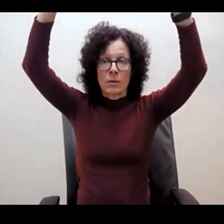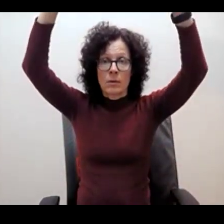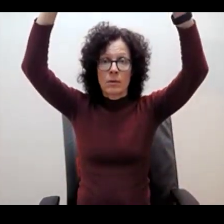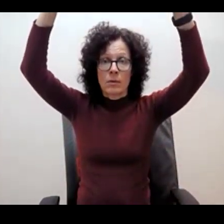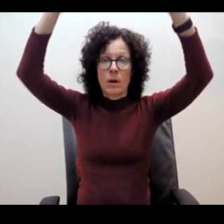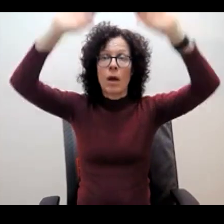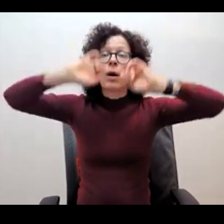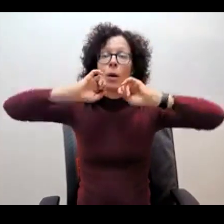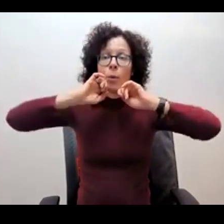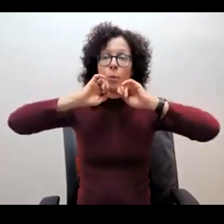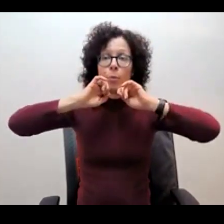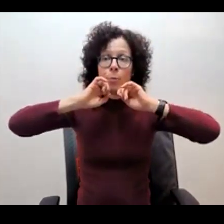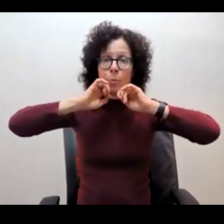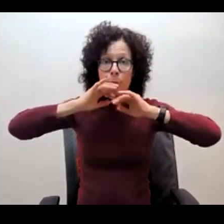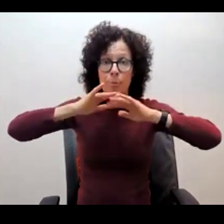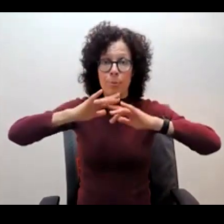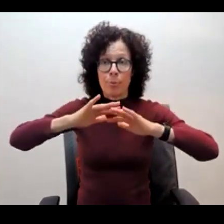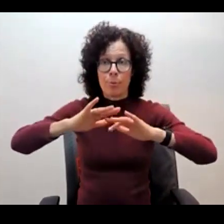And breathing out.